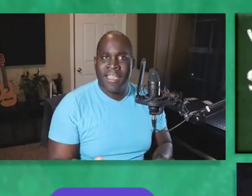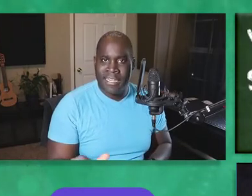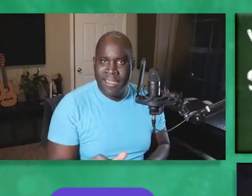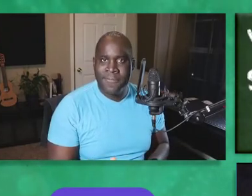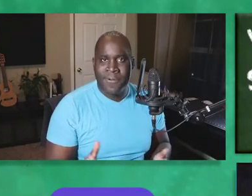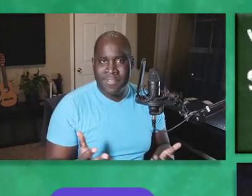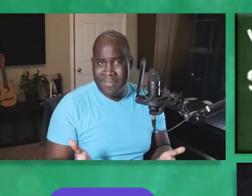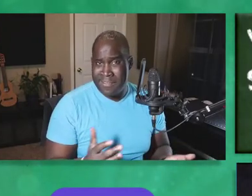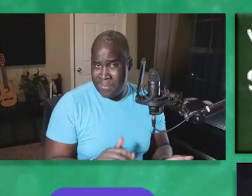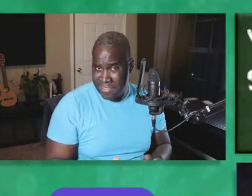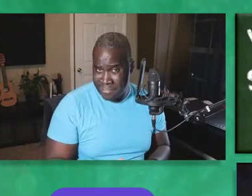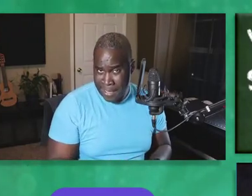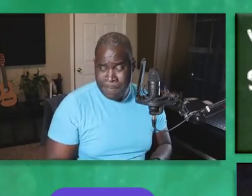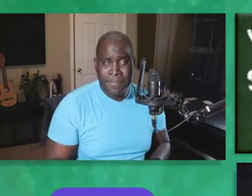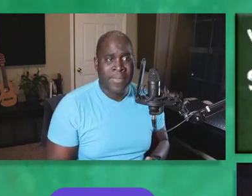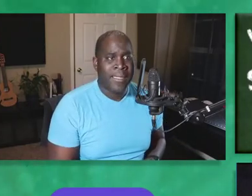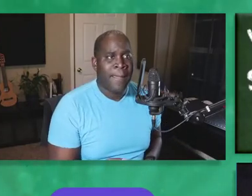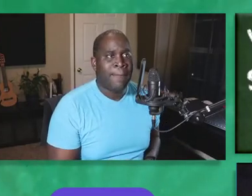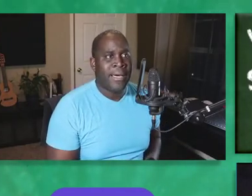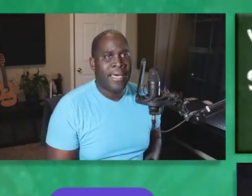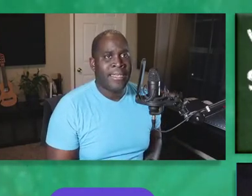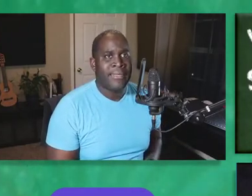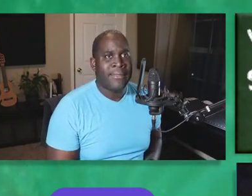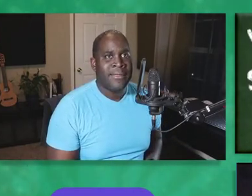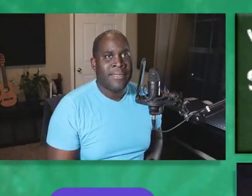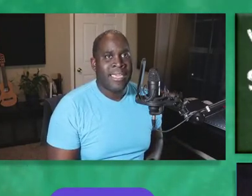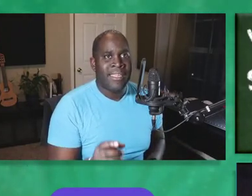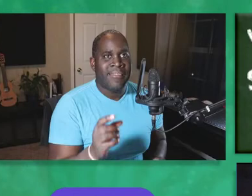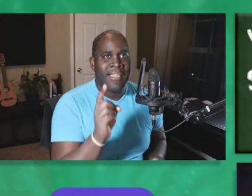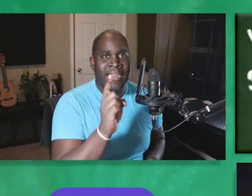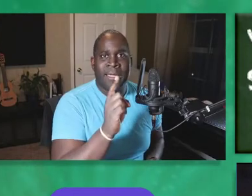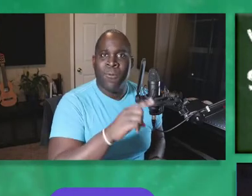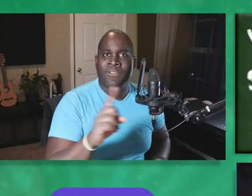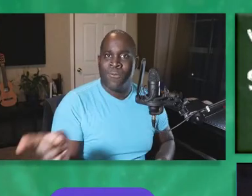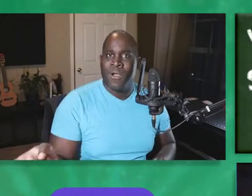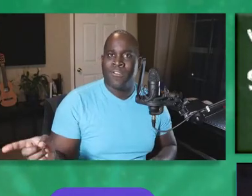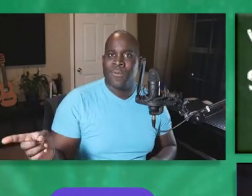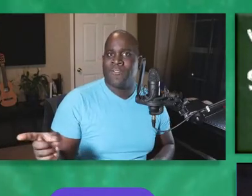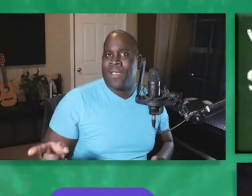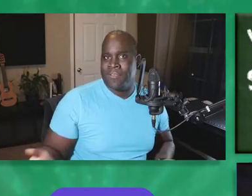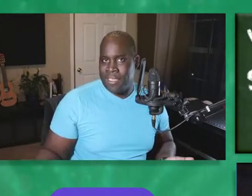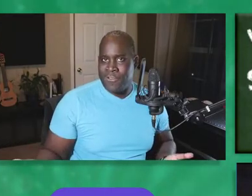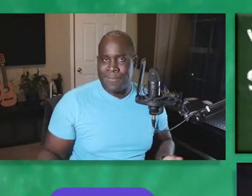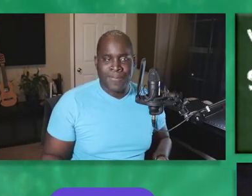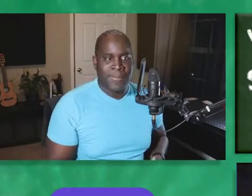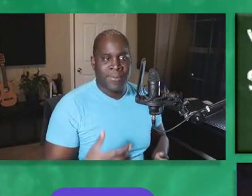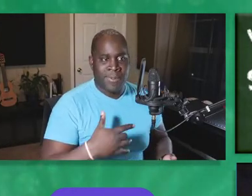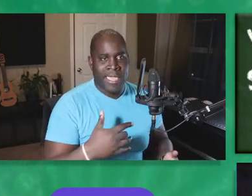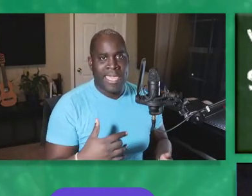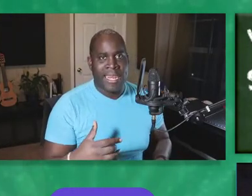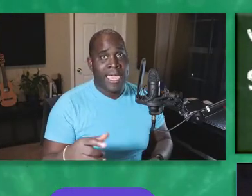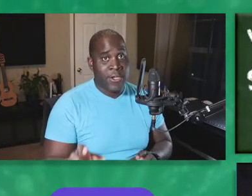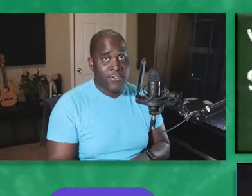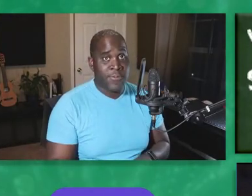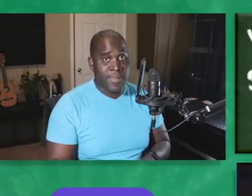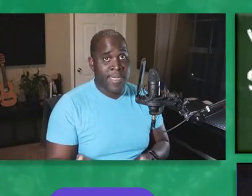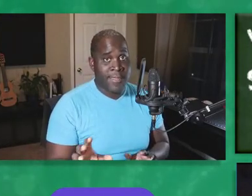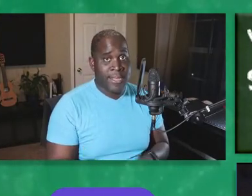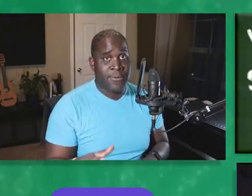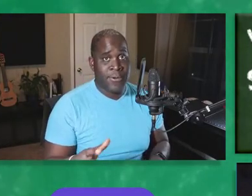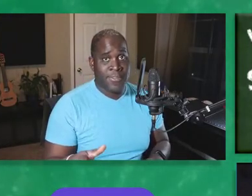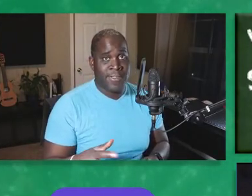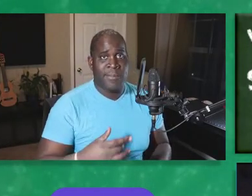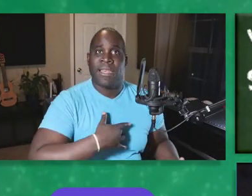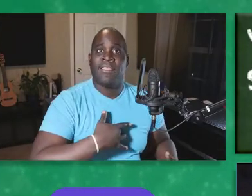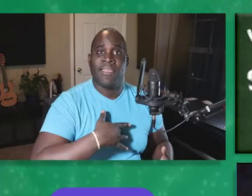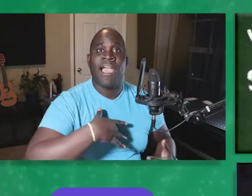I would say it's enough for it to be the same, but it is not a one-to-one direct translation. And it could just be that I